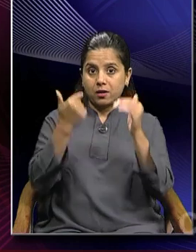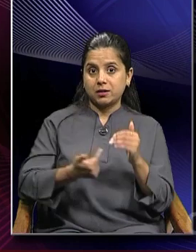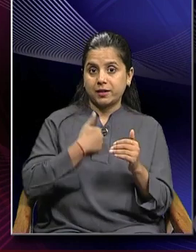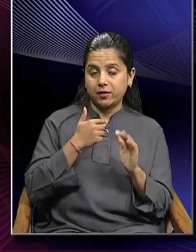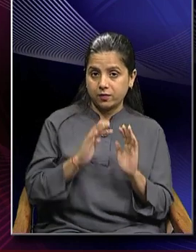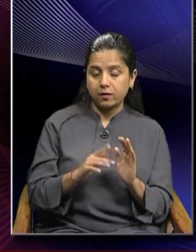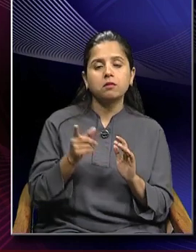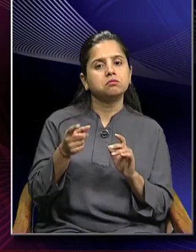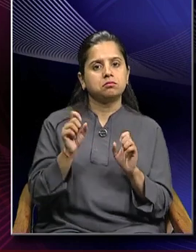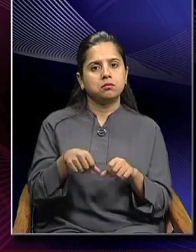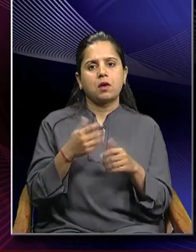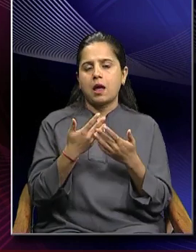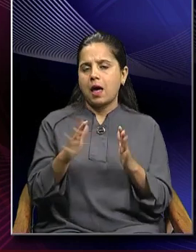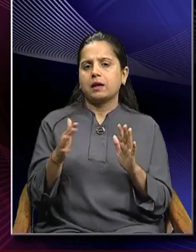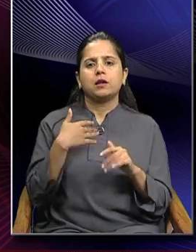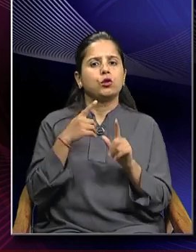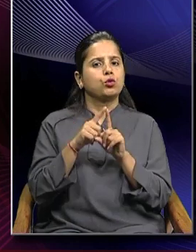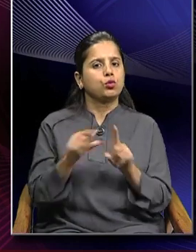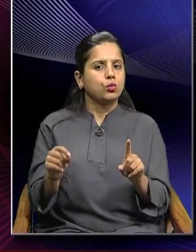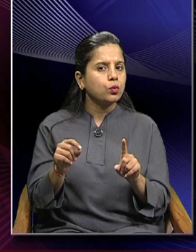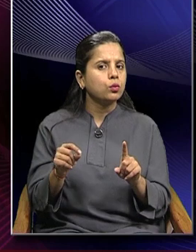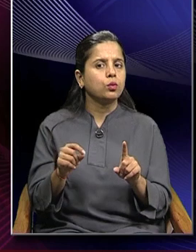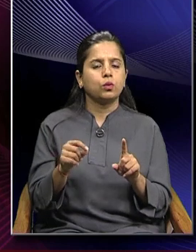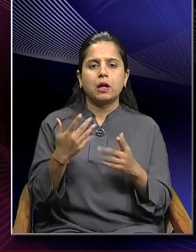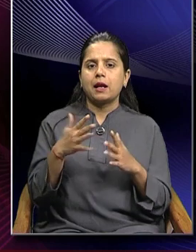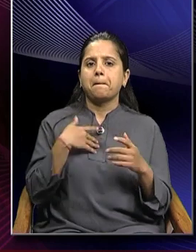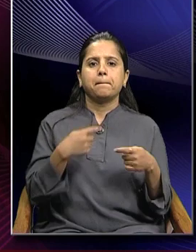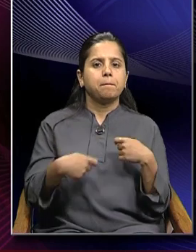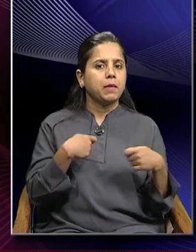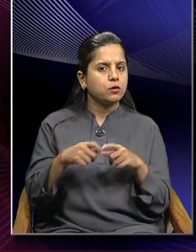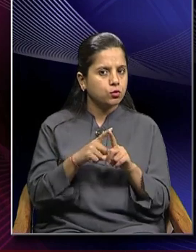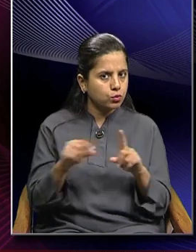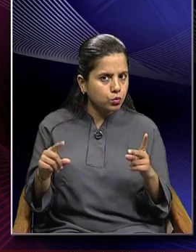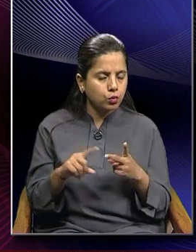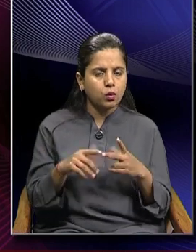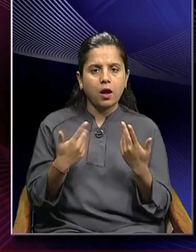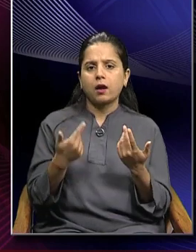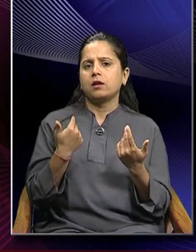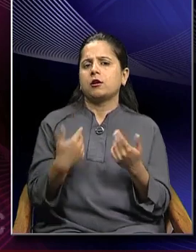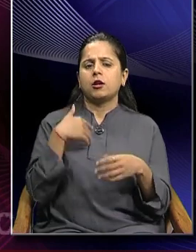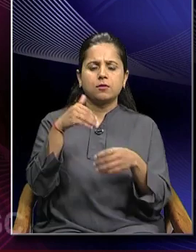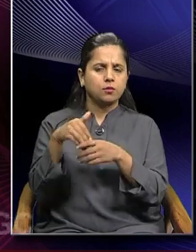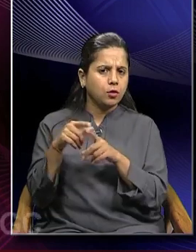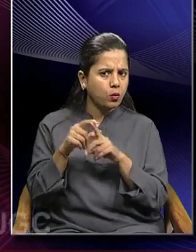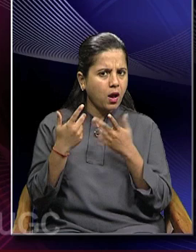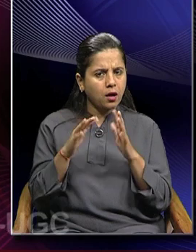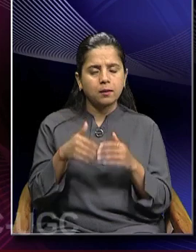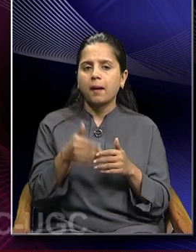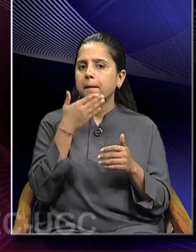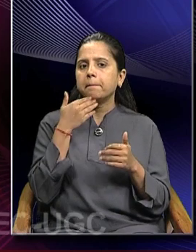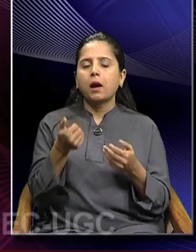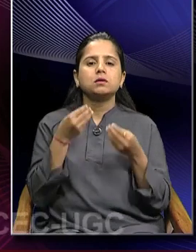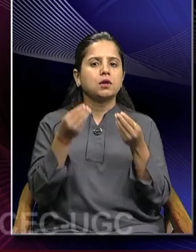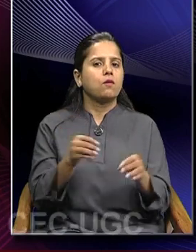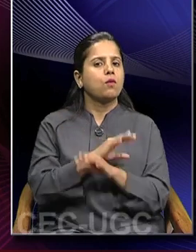of course whatever I do, whatever business I am into, whatever venture I am into, I am going to give the best out